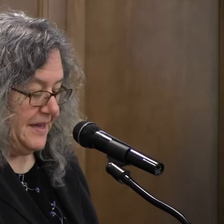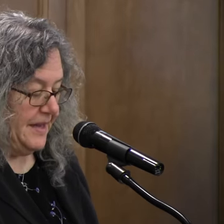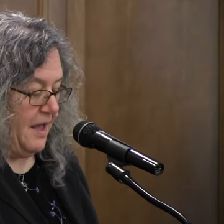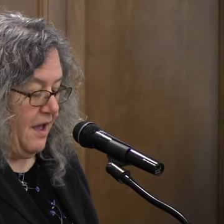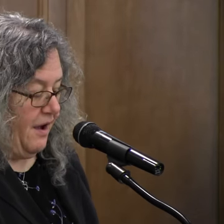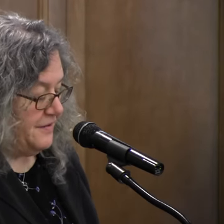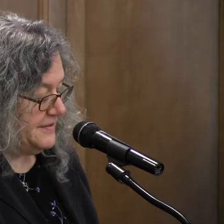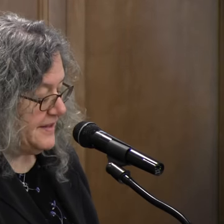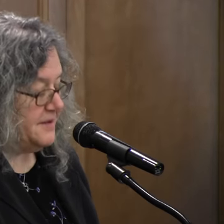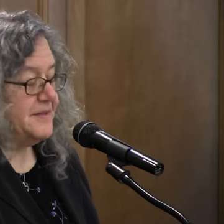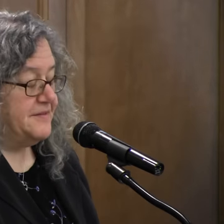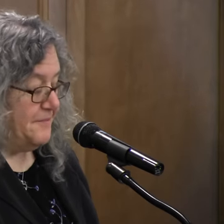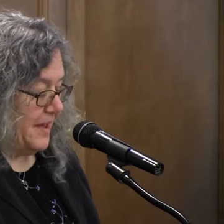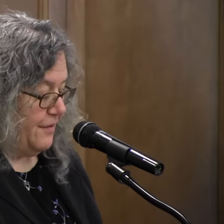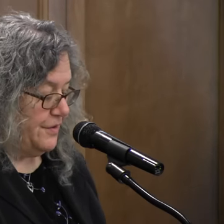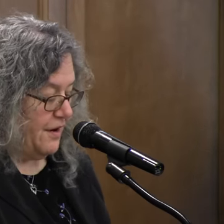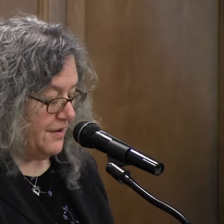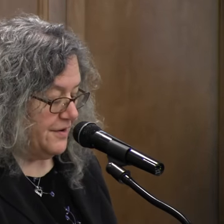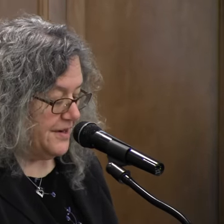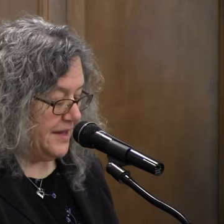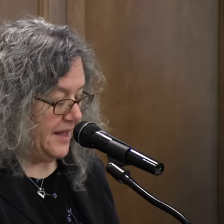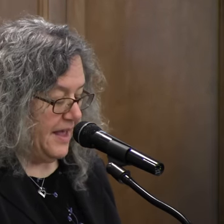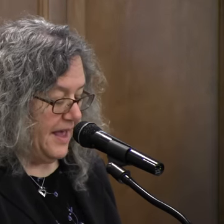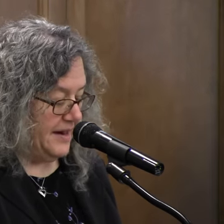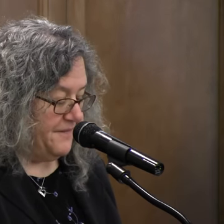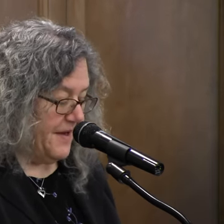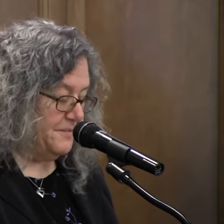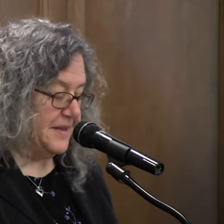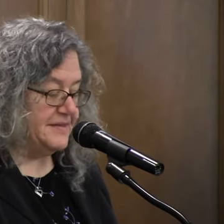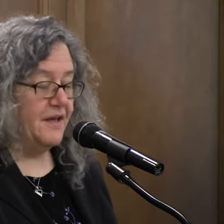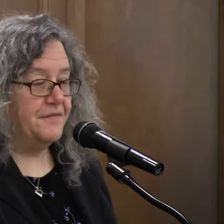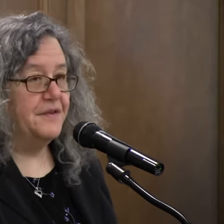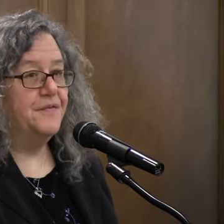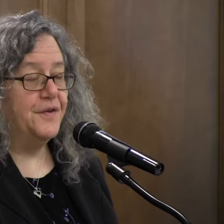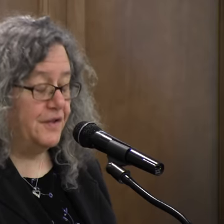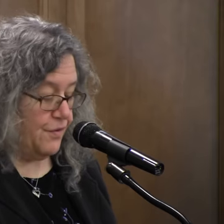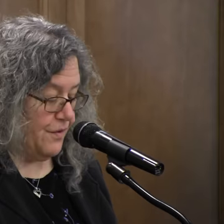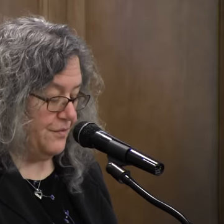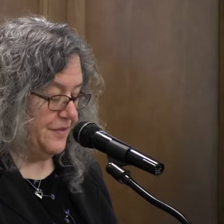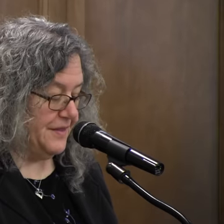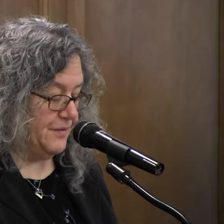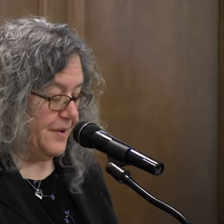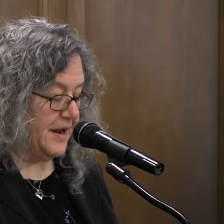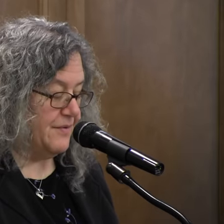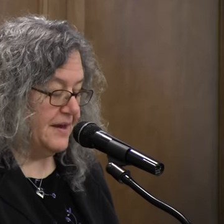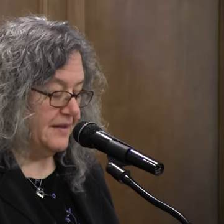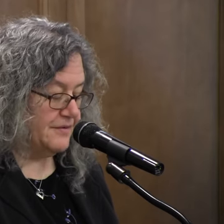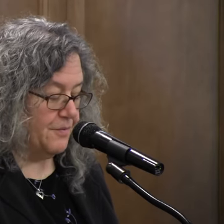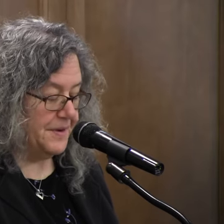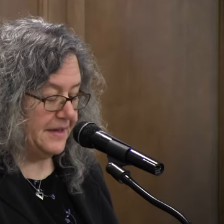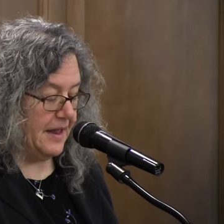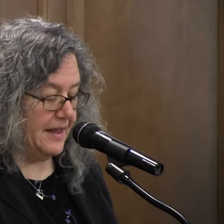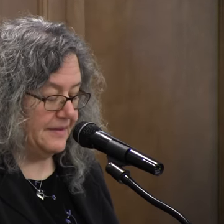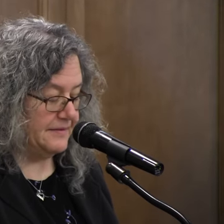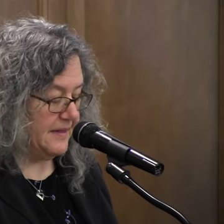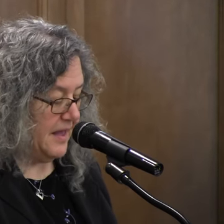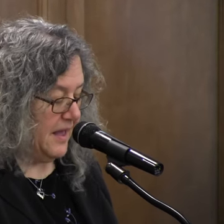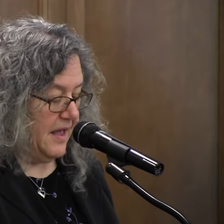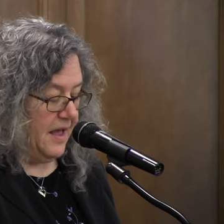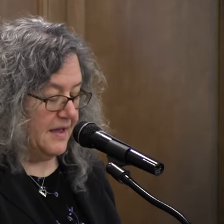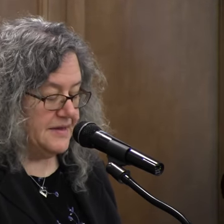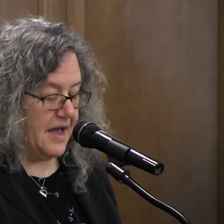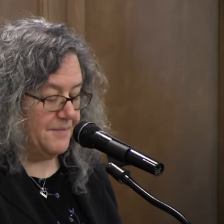executive committee are the sentiments of my own heart, and I found myself in full accord with it when I read its opening